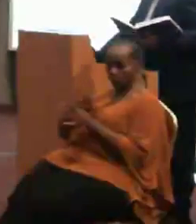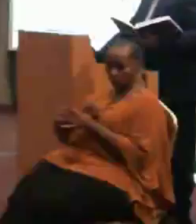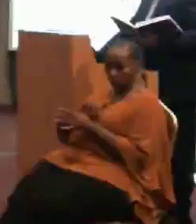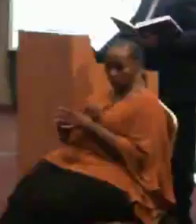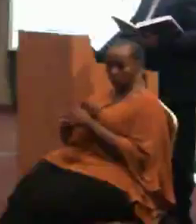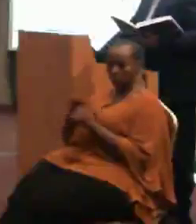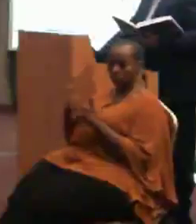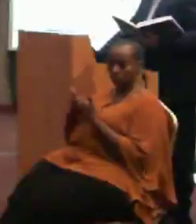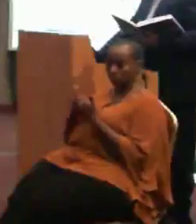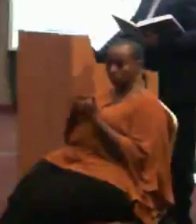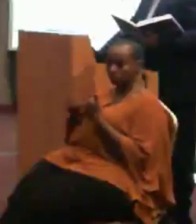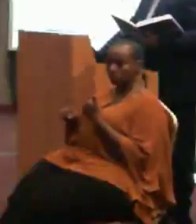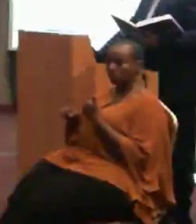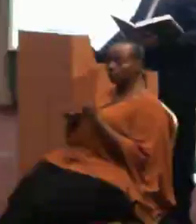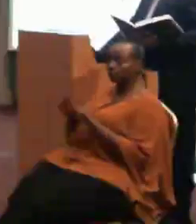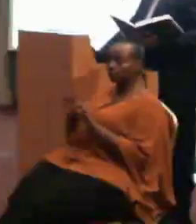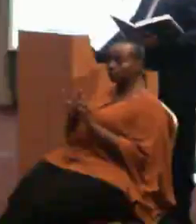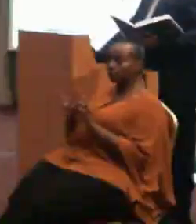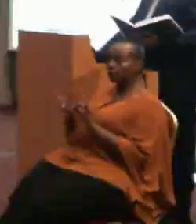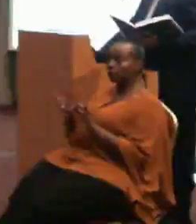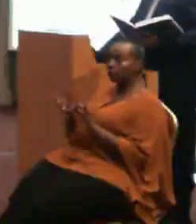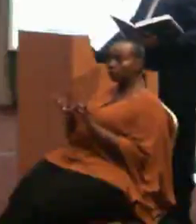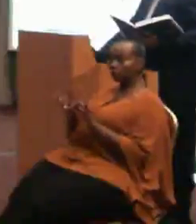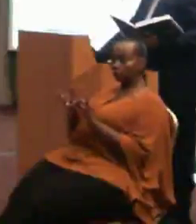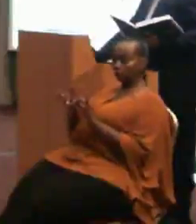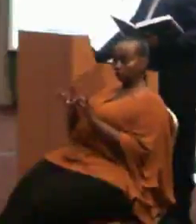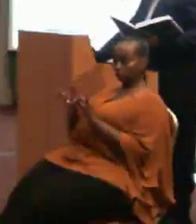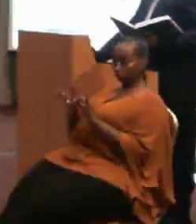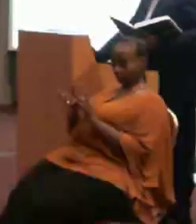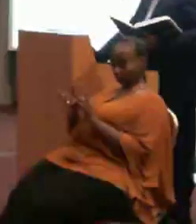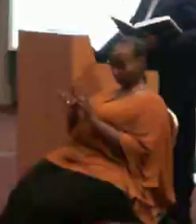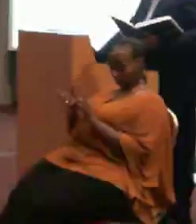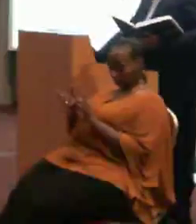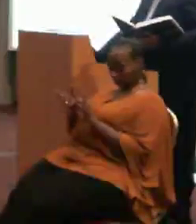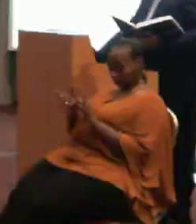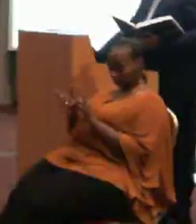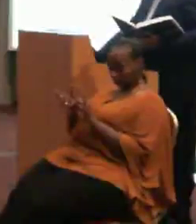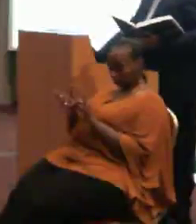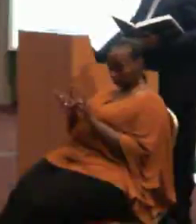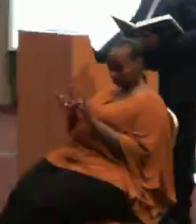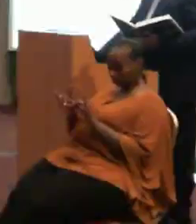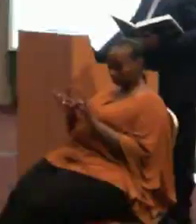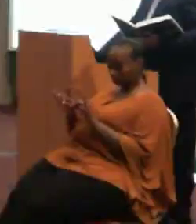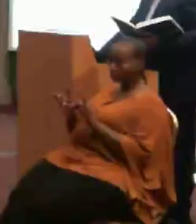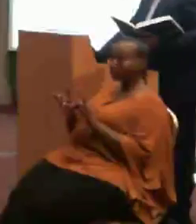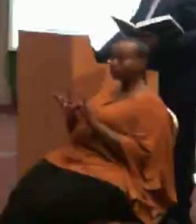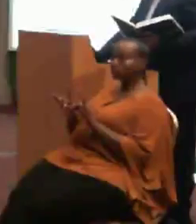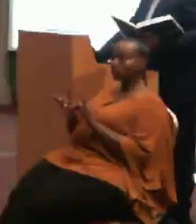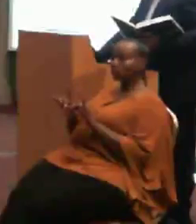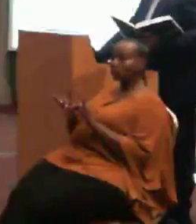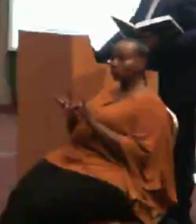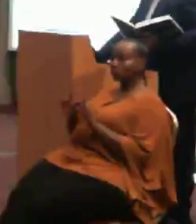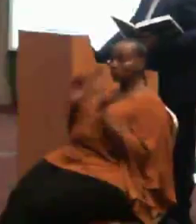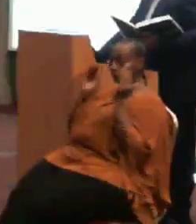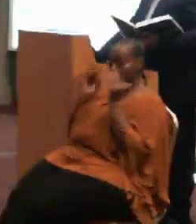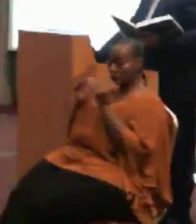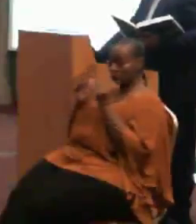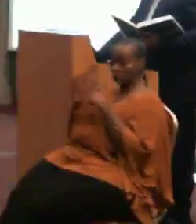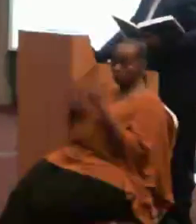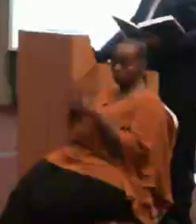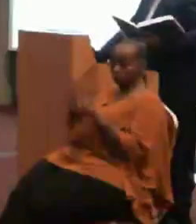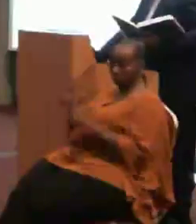challenge, etc., but you know, we will deal with that through a court process. But for me, I